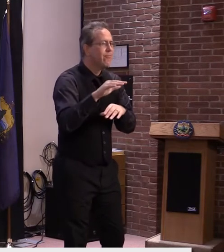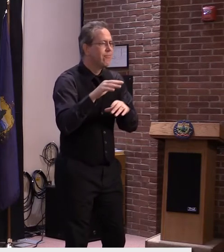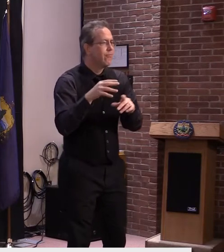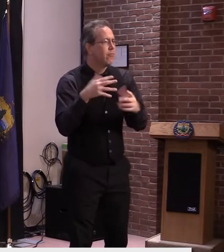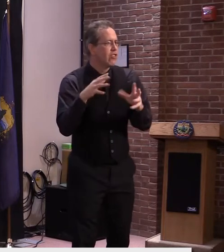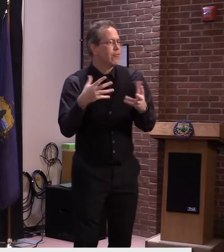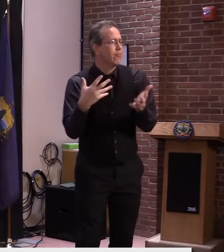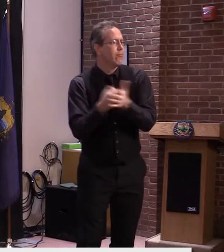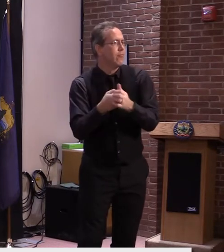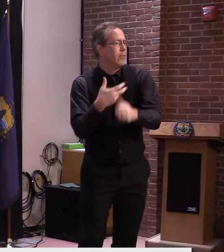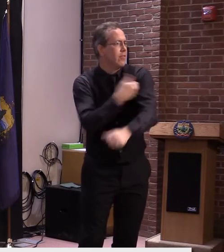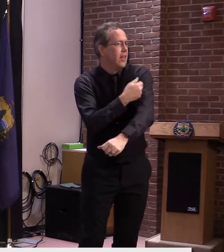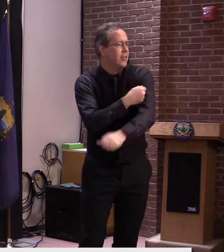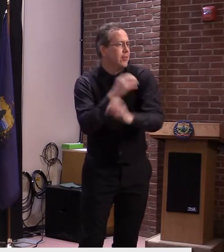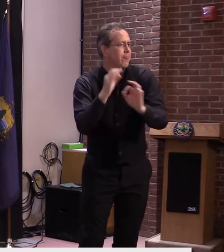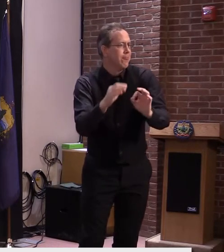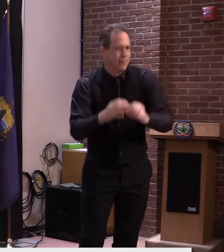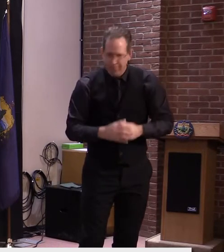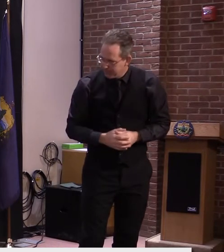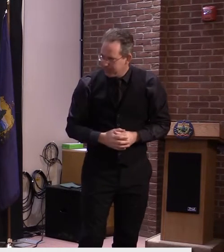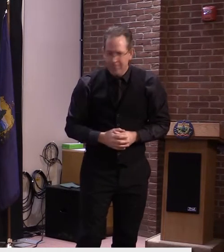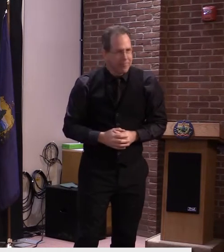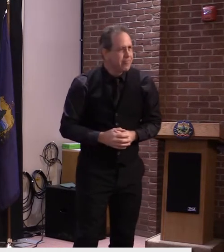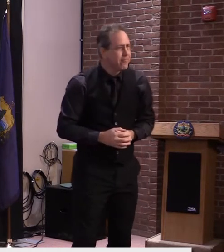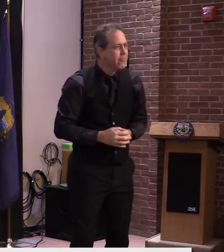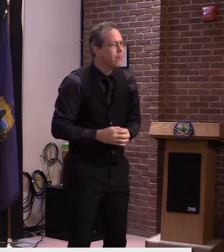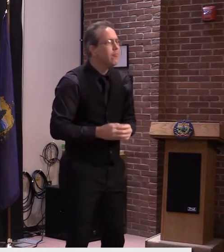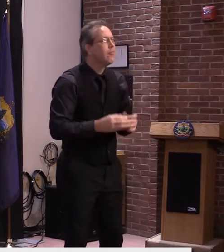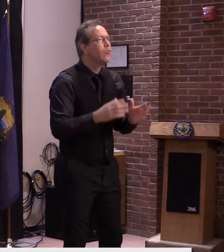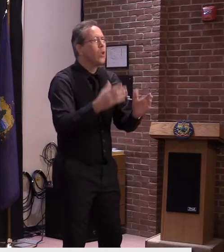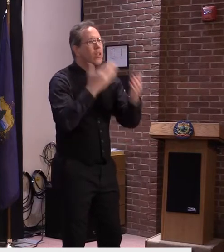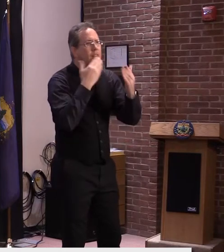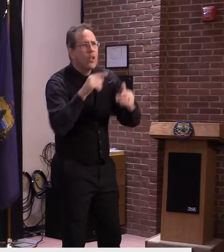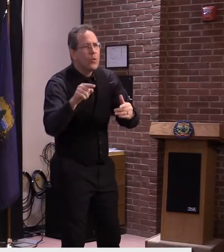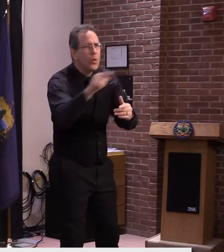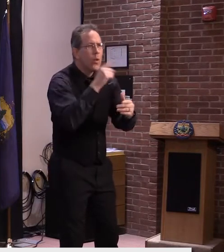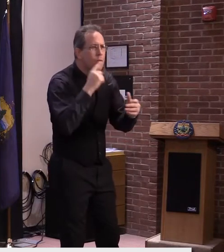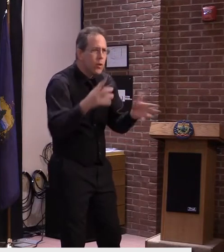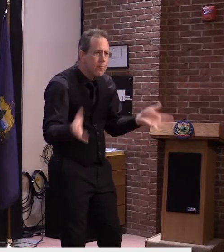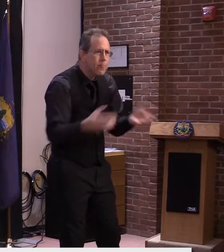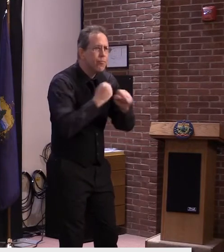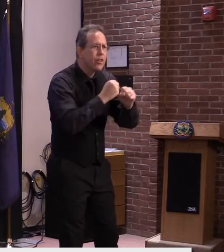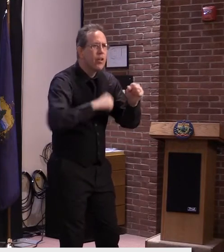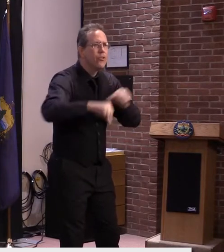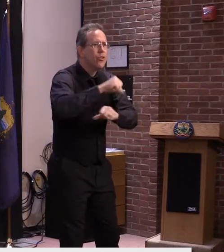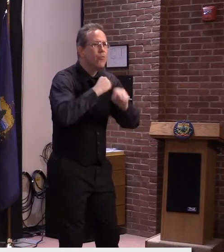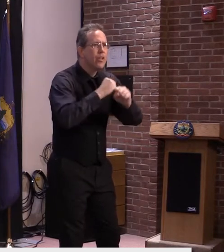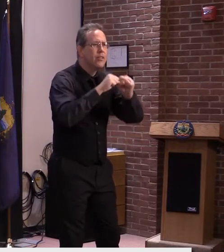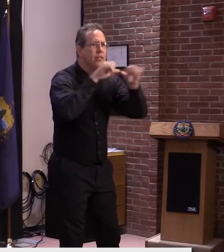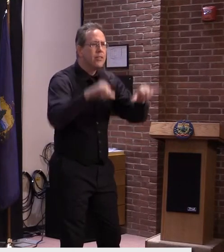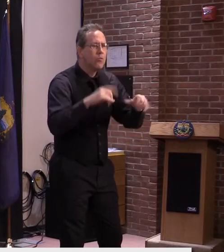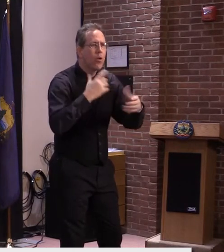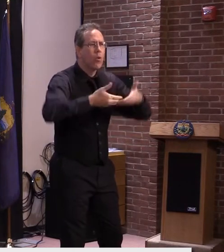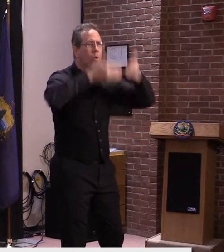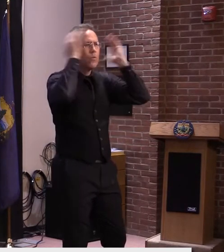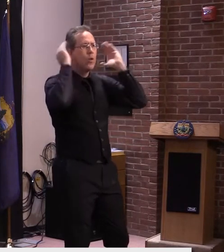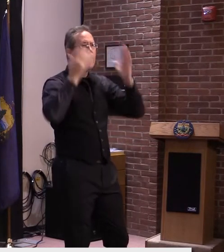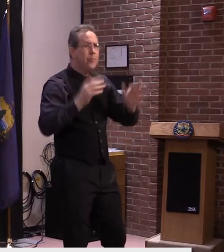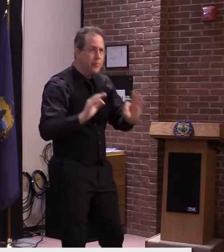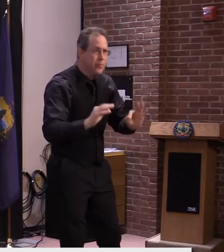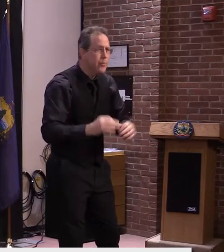date. Staying up to date in vaccines protects our healthcare system and continues us on a path forward with